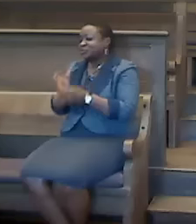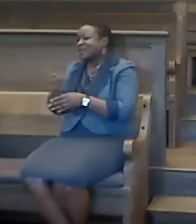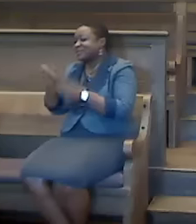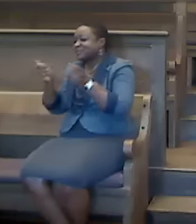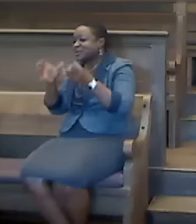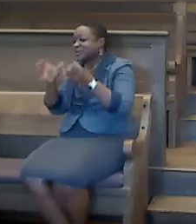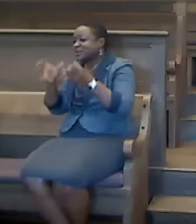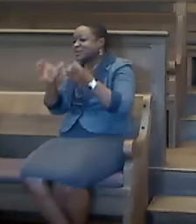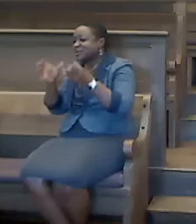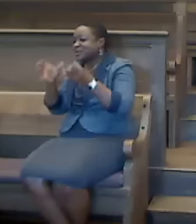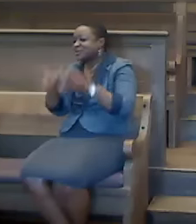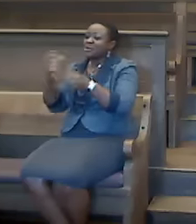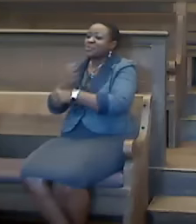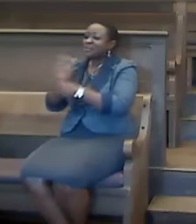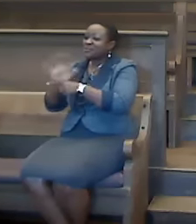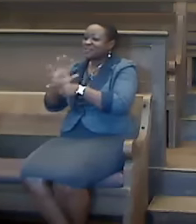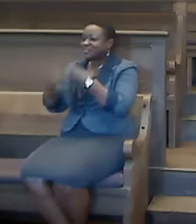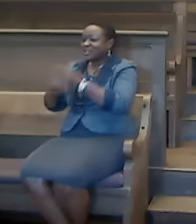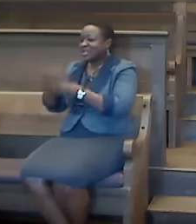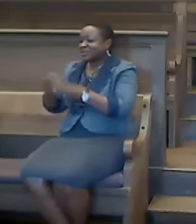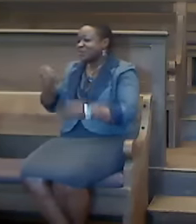award-winning Genetic Roulette.